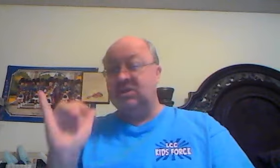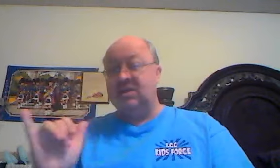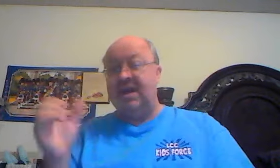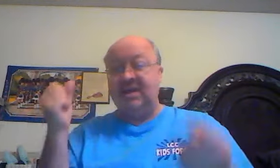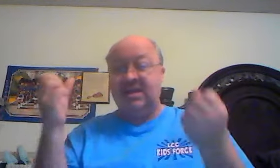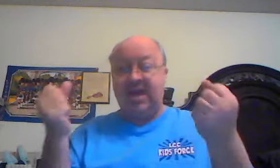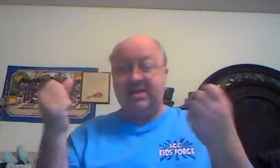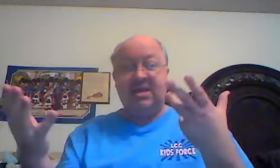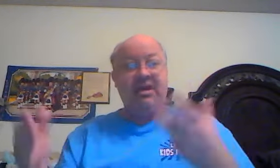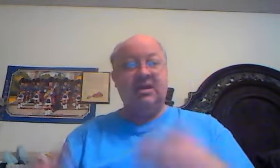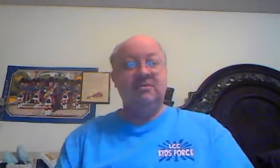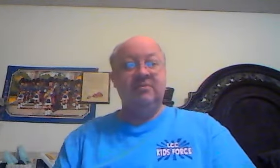like an ASL.